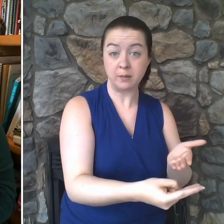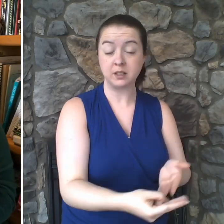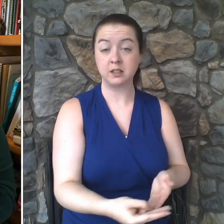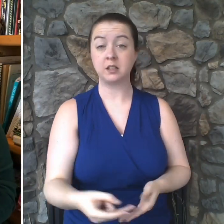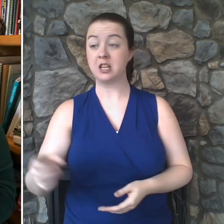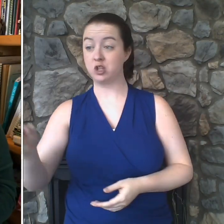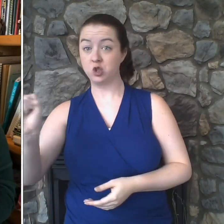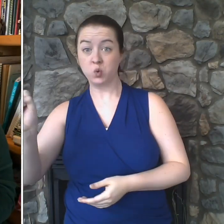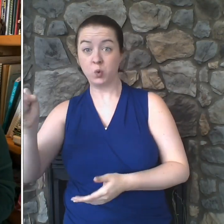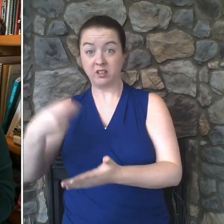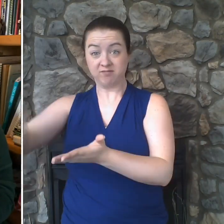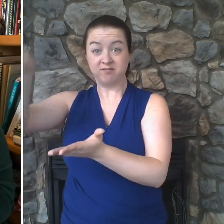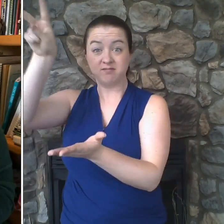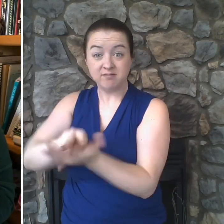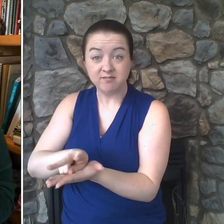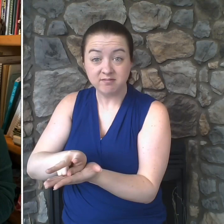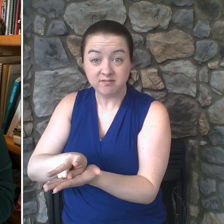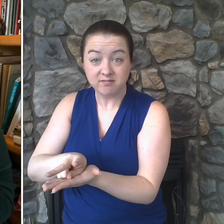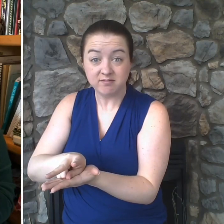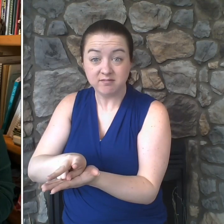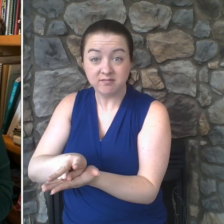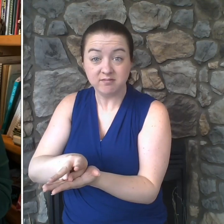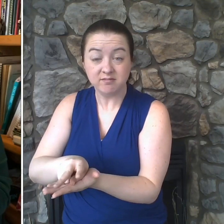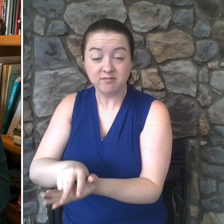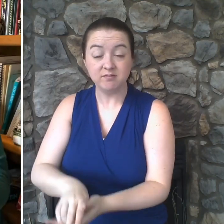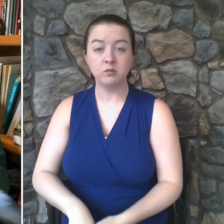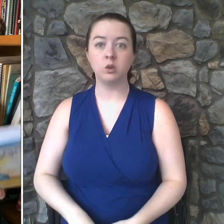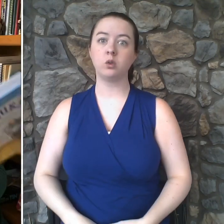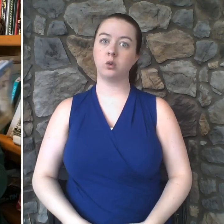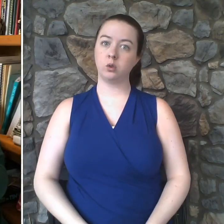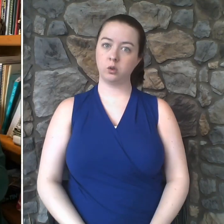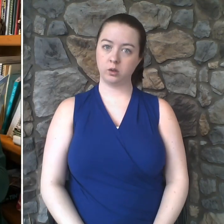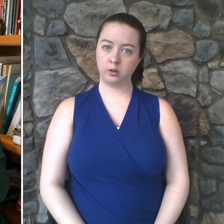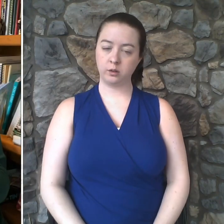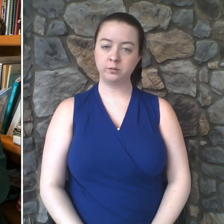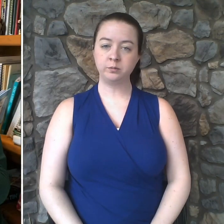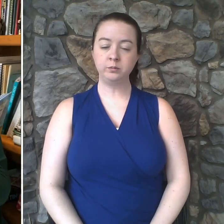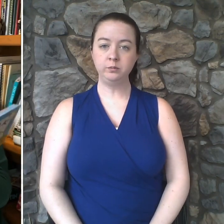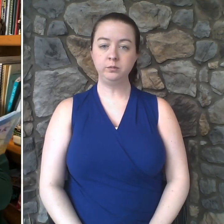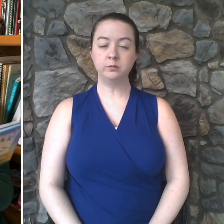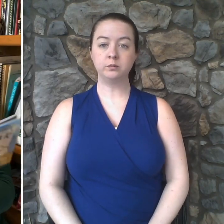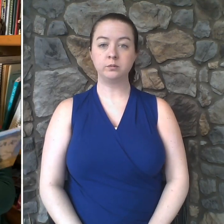and Squeak slipped. Oh my.